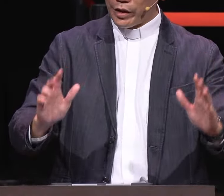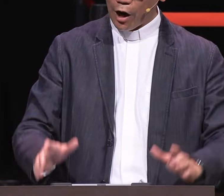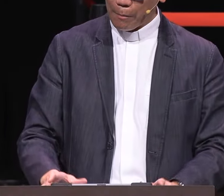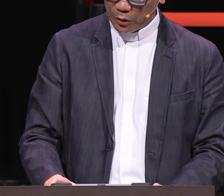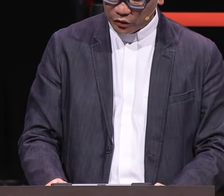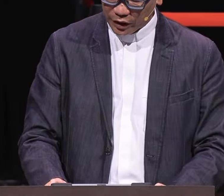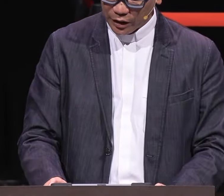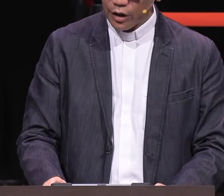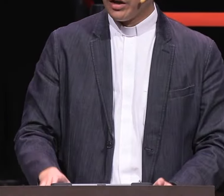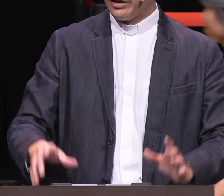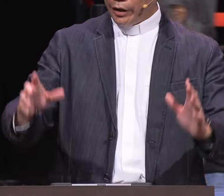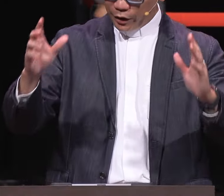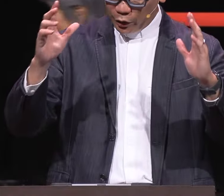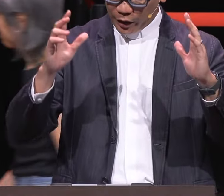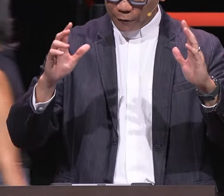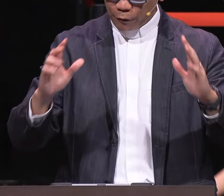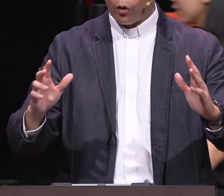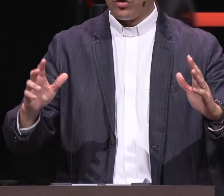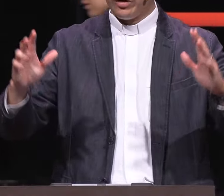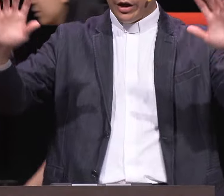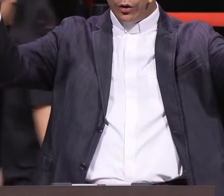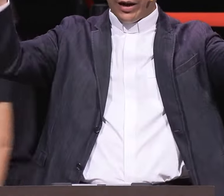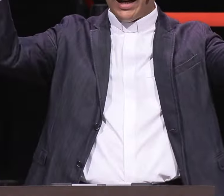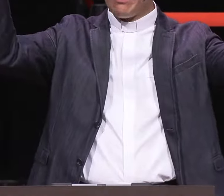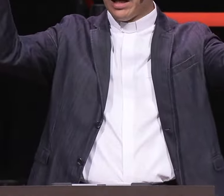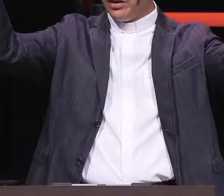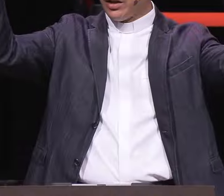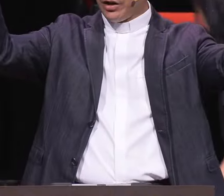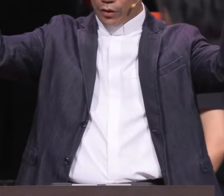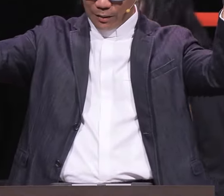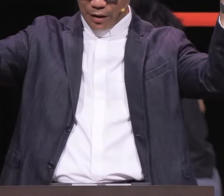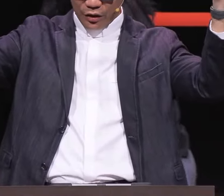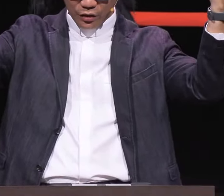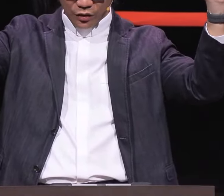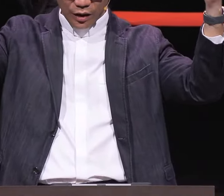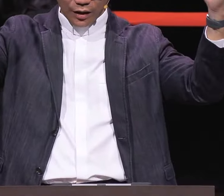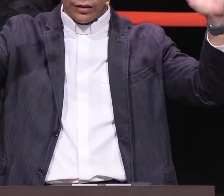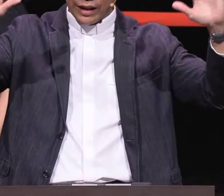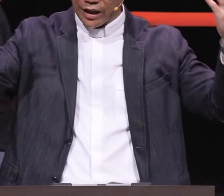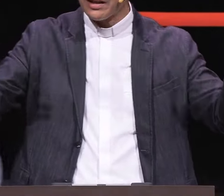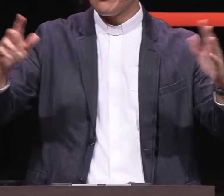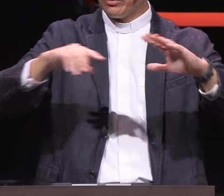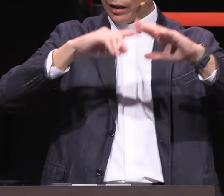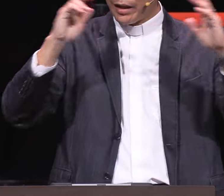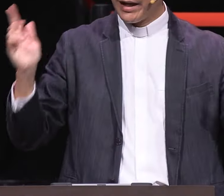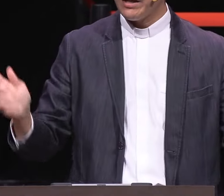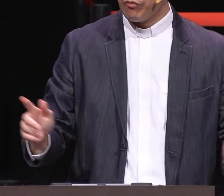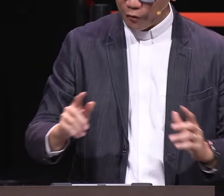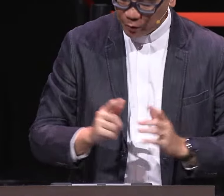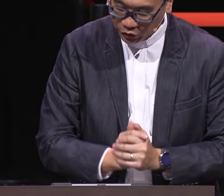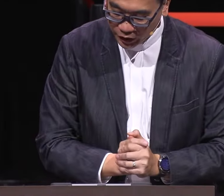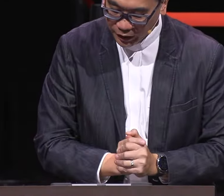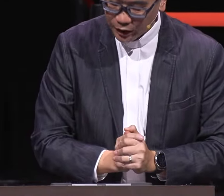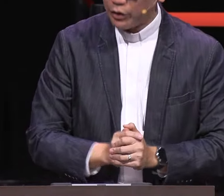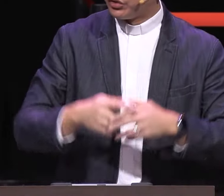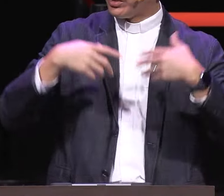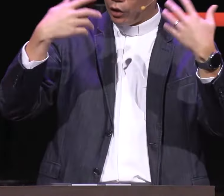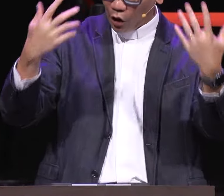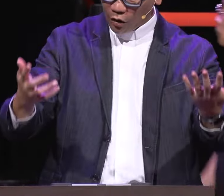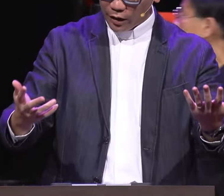without music. You can follow, and you clap like this. Second time, you sign again with music. You sing along,